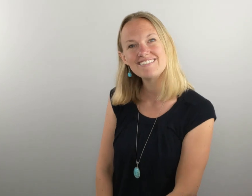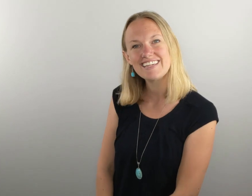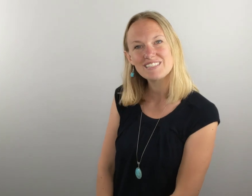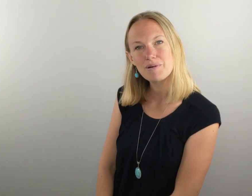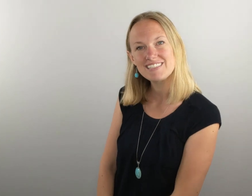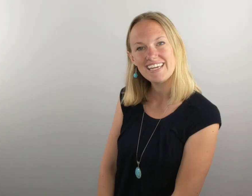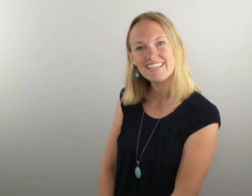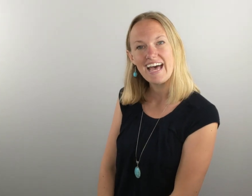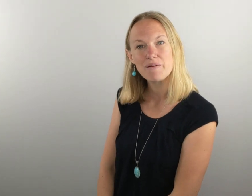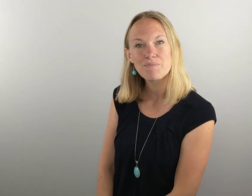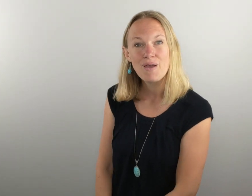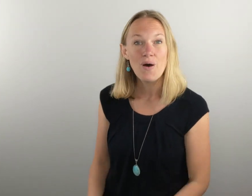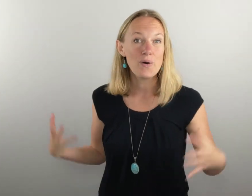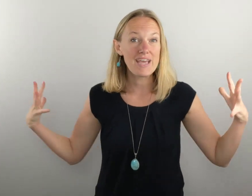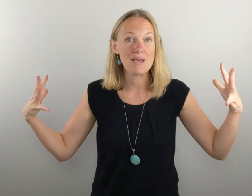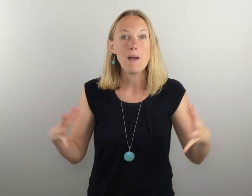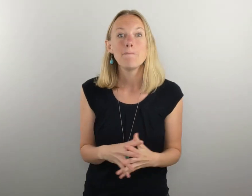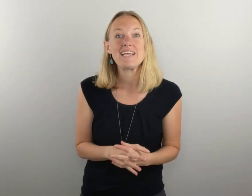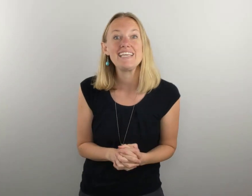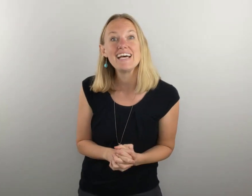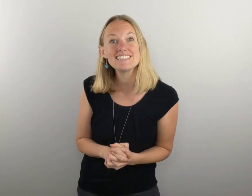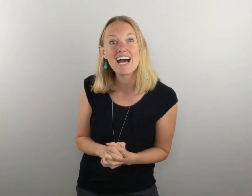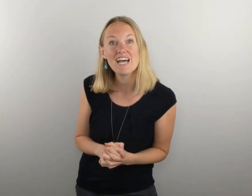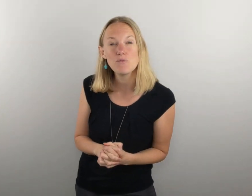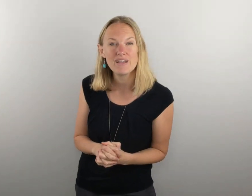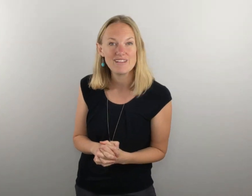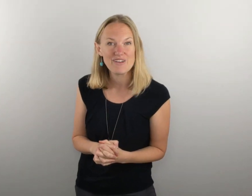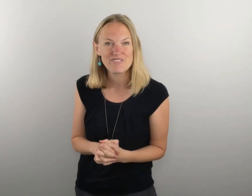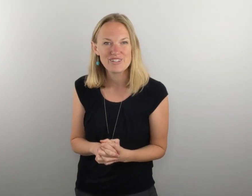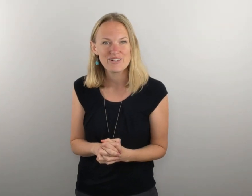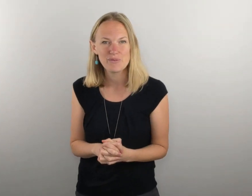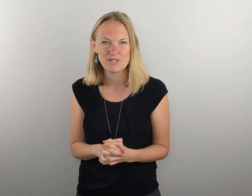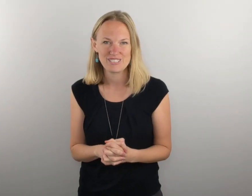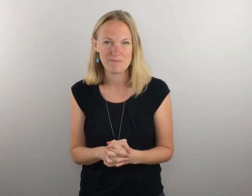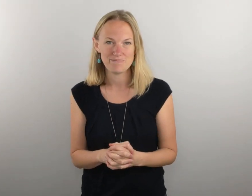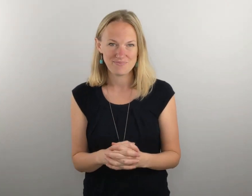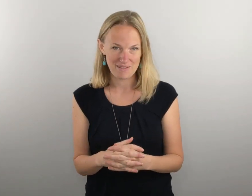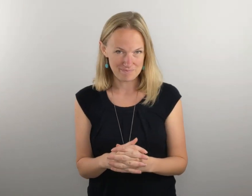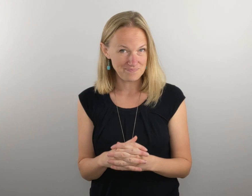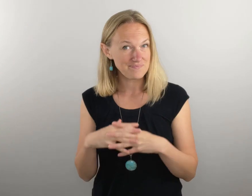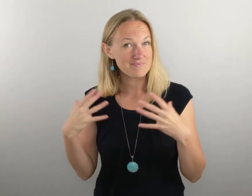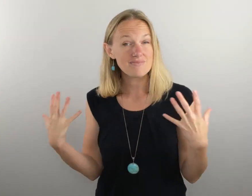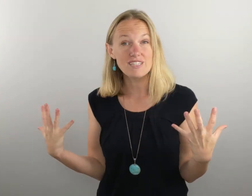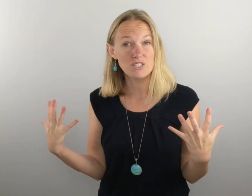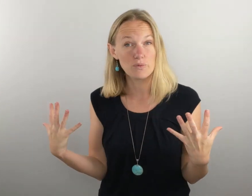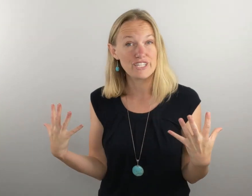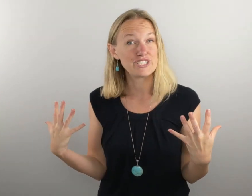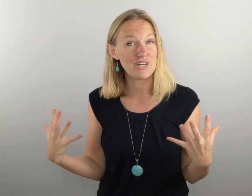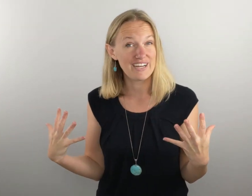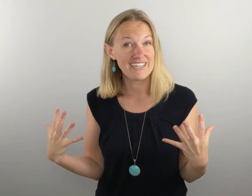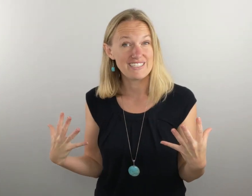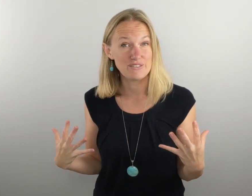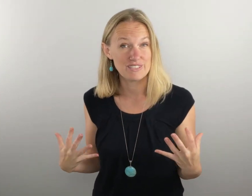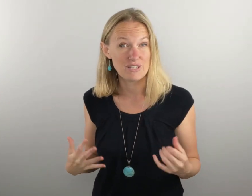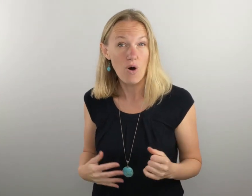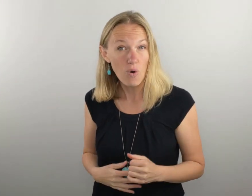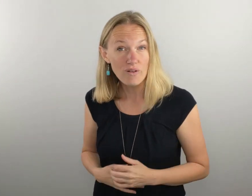like to partake in that. Okay, but Yes, I Will, a vertical worship. So we're gonna try and do this whole